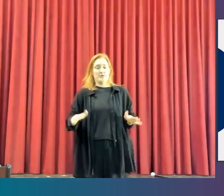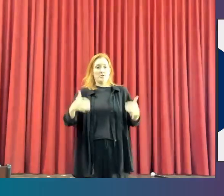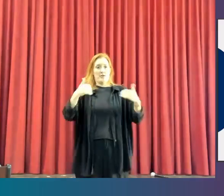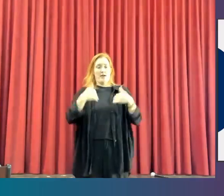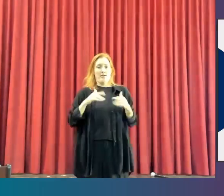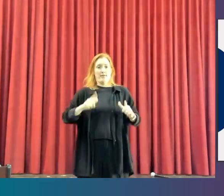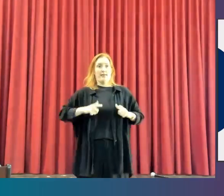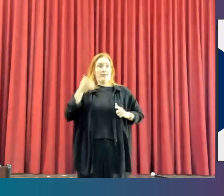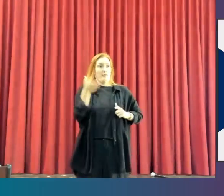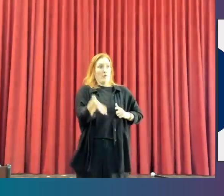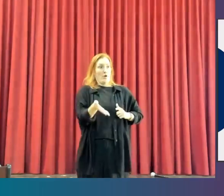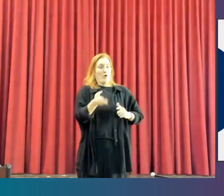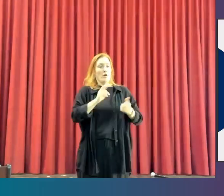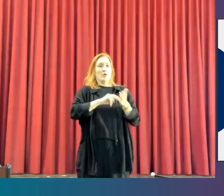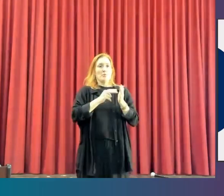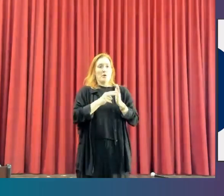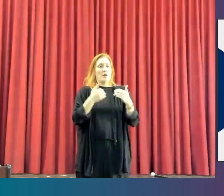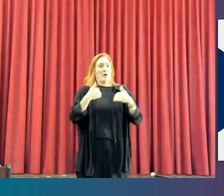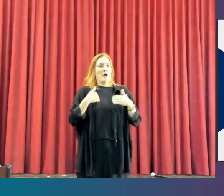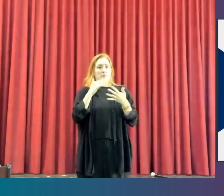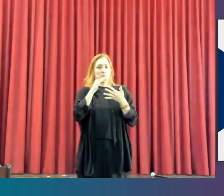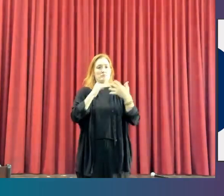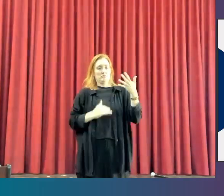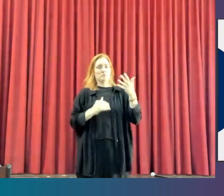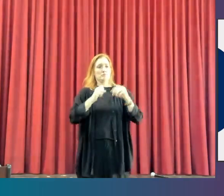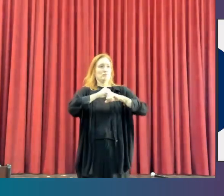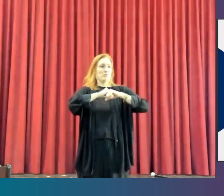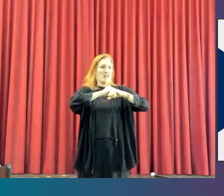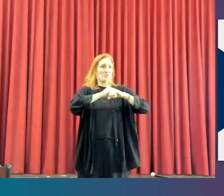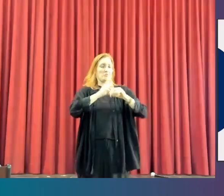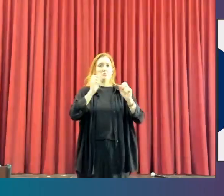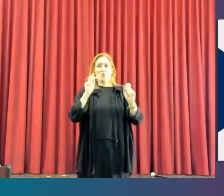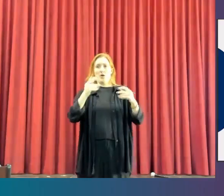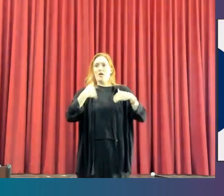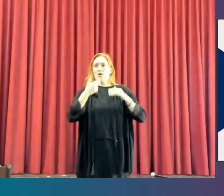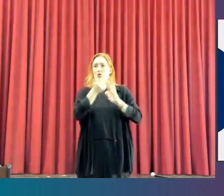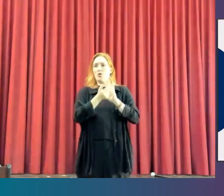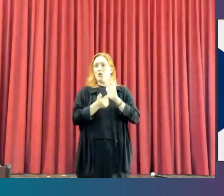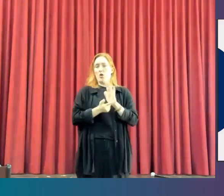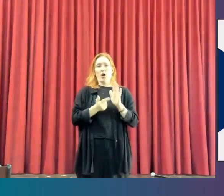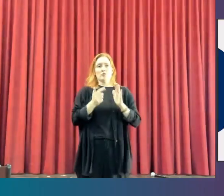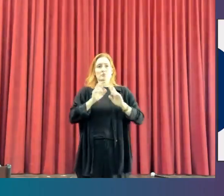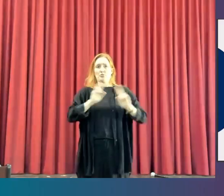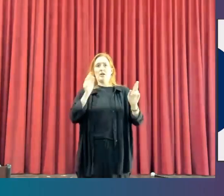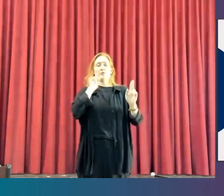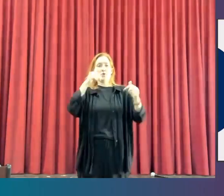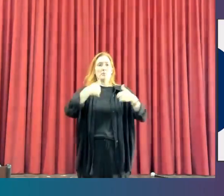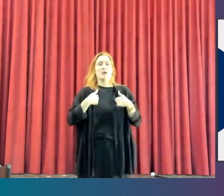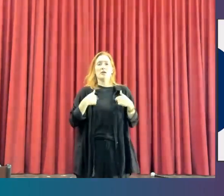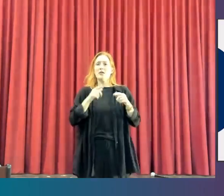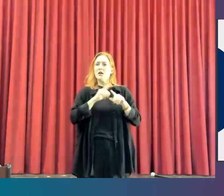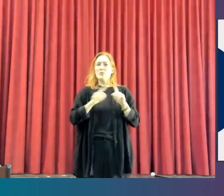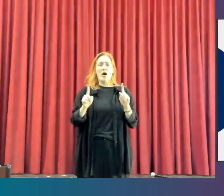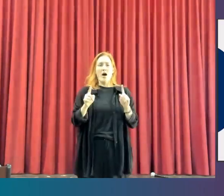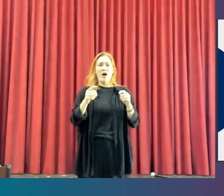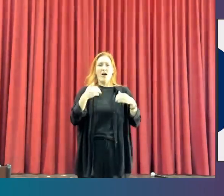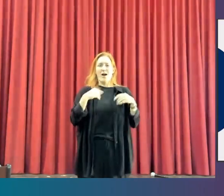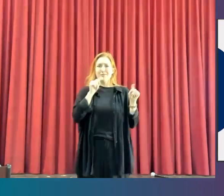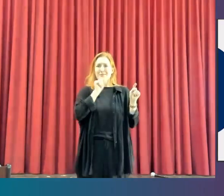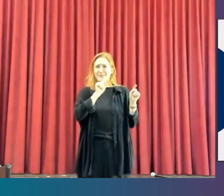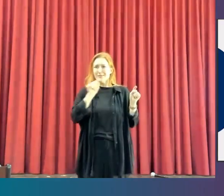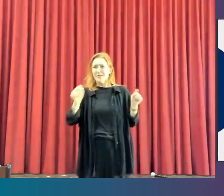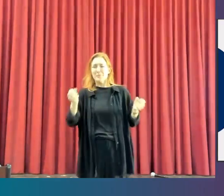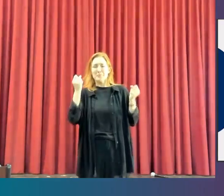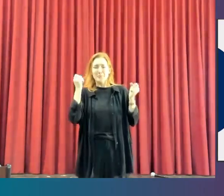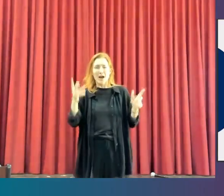truth is, we do have protections then, but we also have protections in so many different types of housing